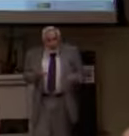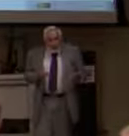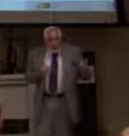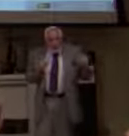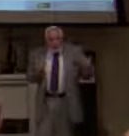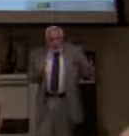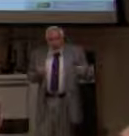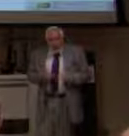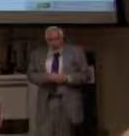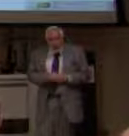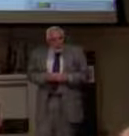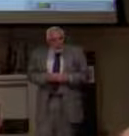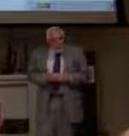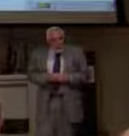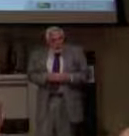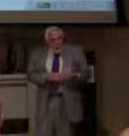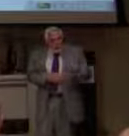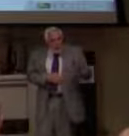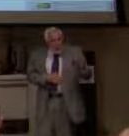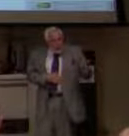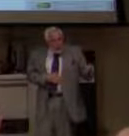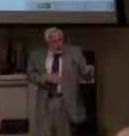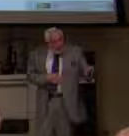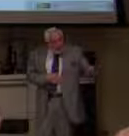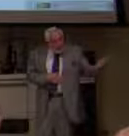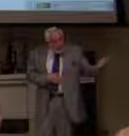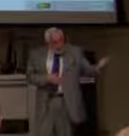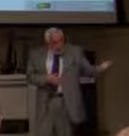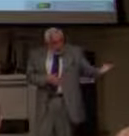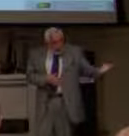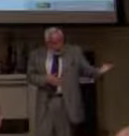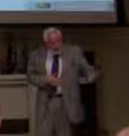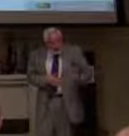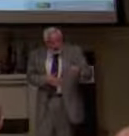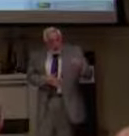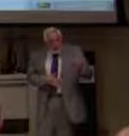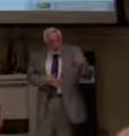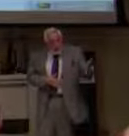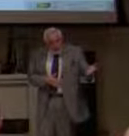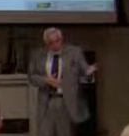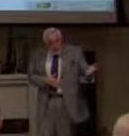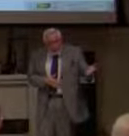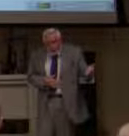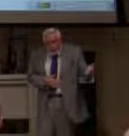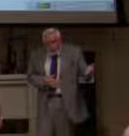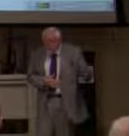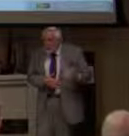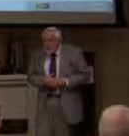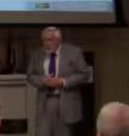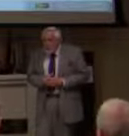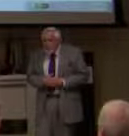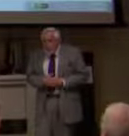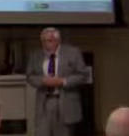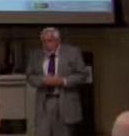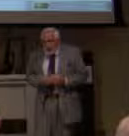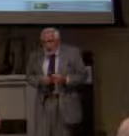Okay, let's go ahead and start. I want to introduce Lisa Elliot and Austin Gehret. Lisa is in CAT, the Center